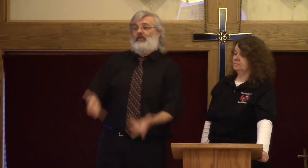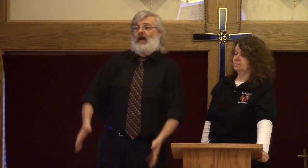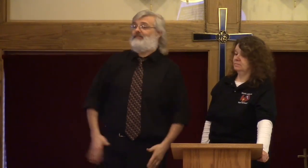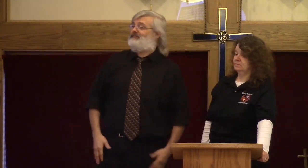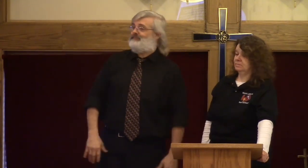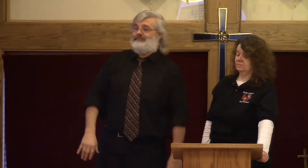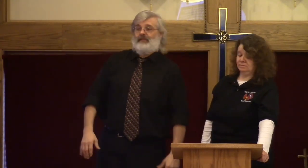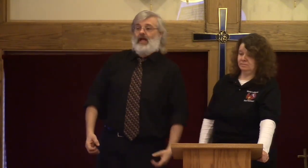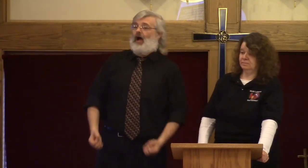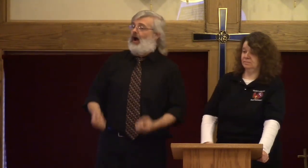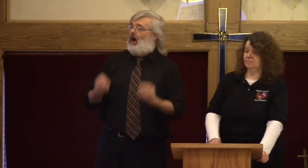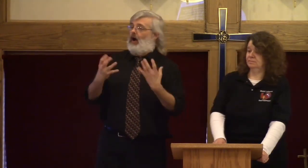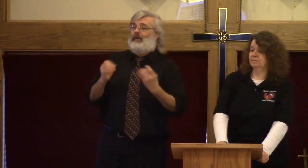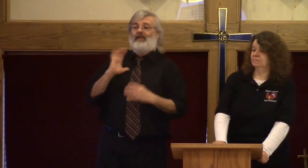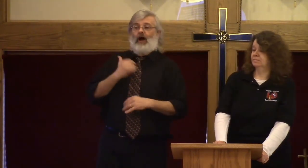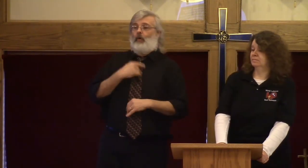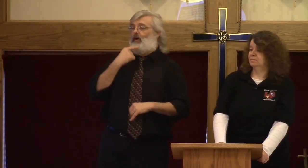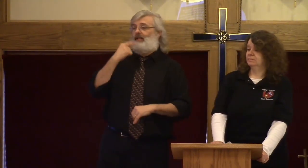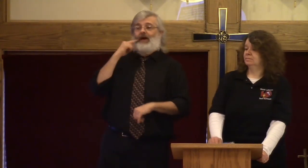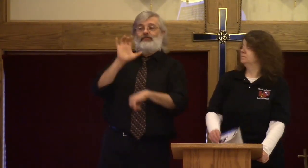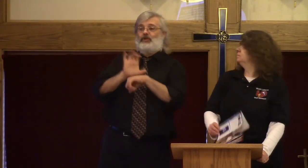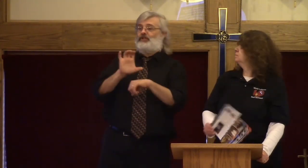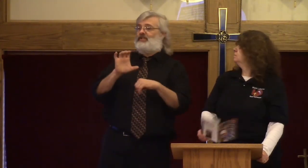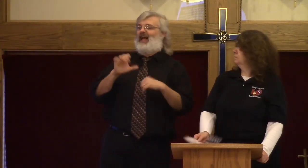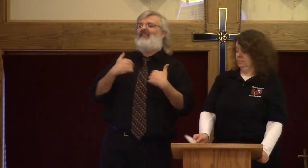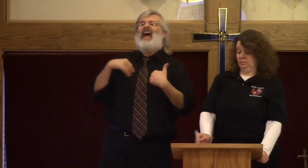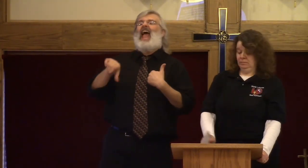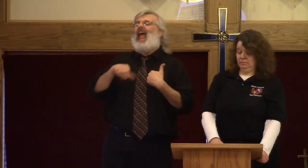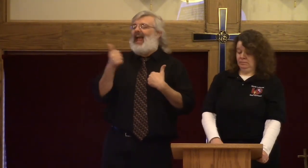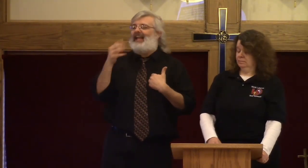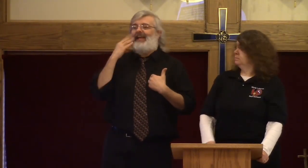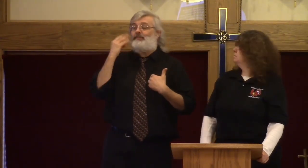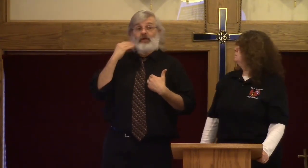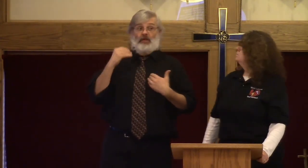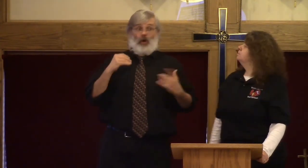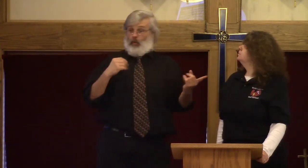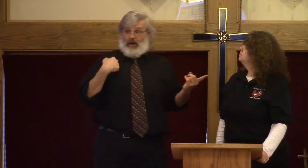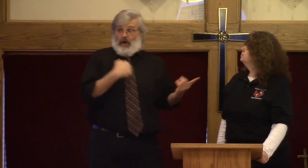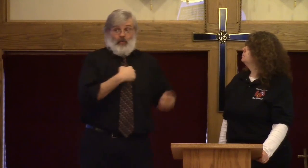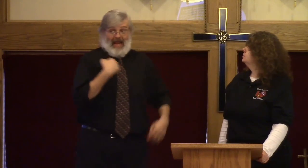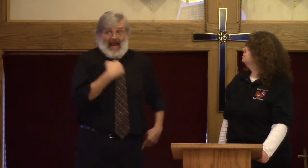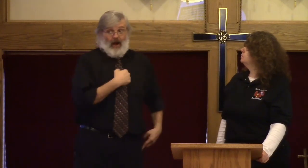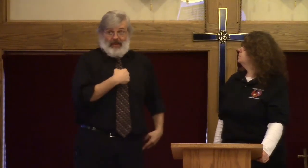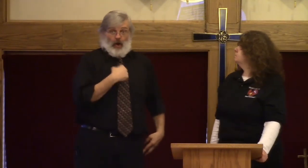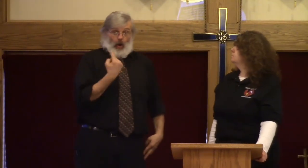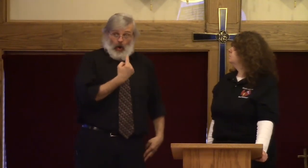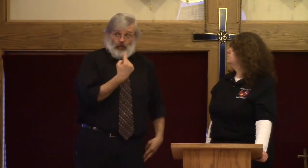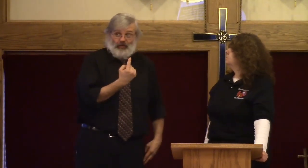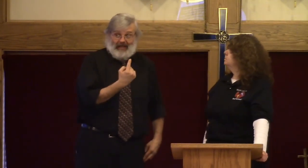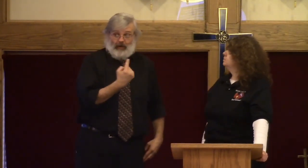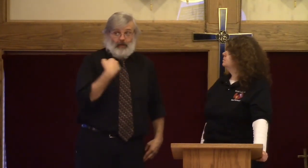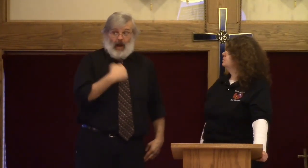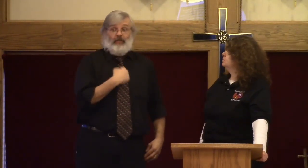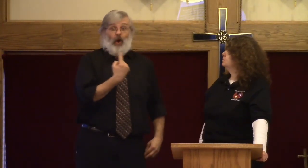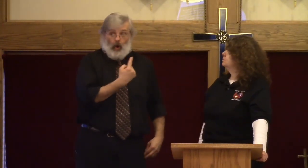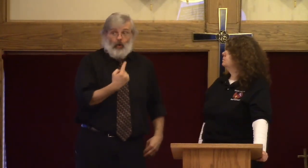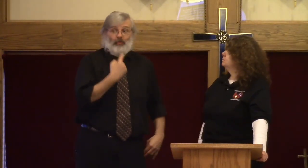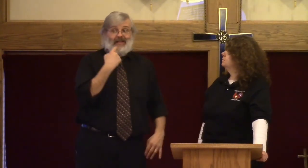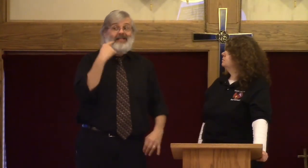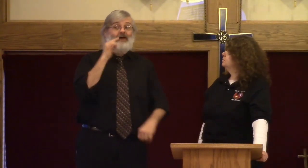that. How many of our deaf churches have any experience? We are the only deaf